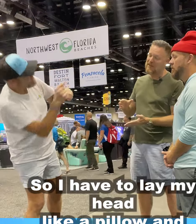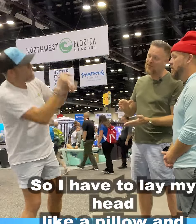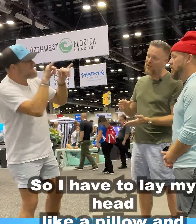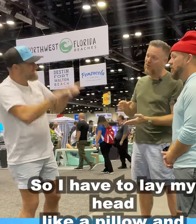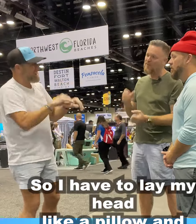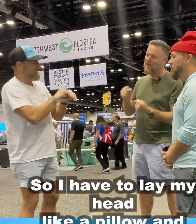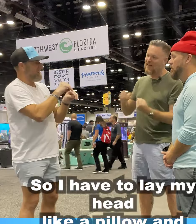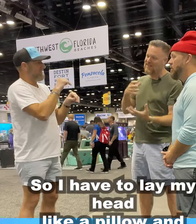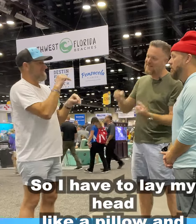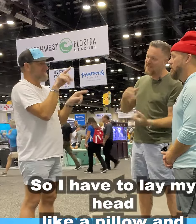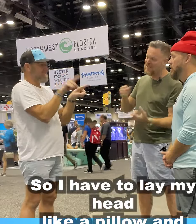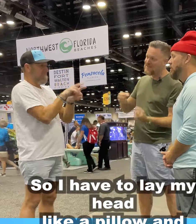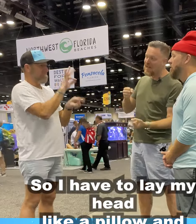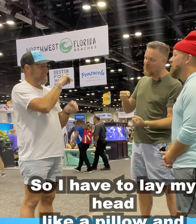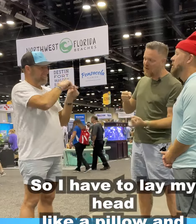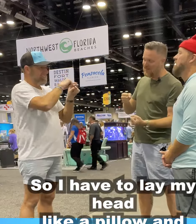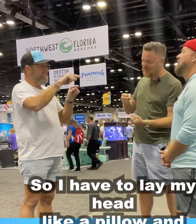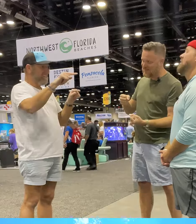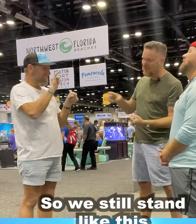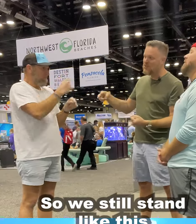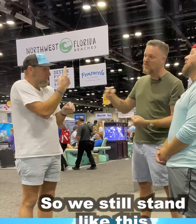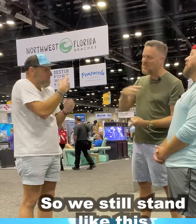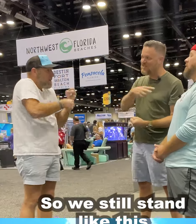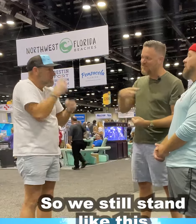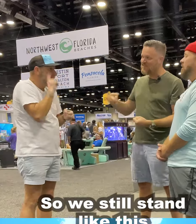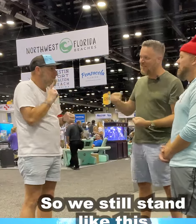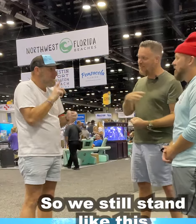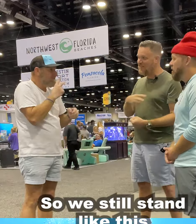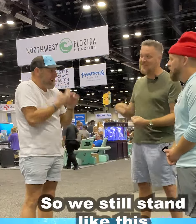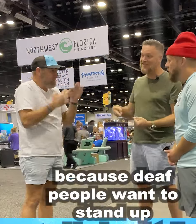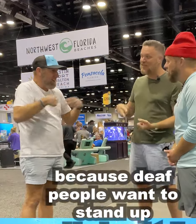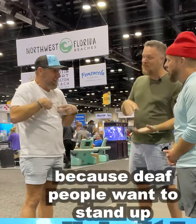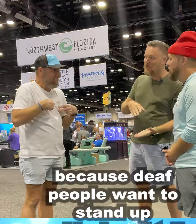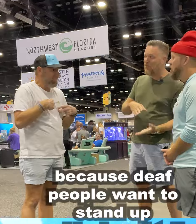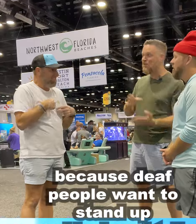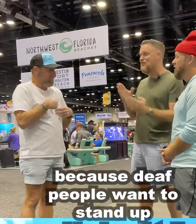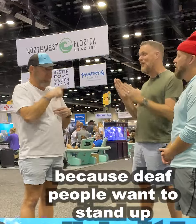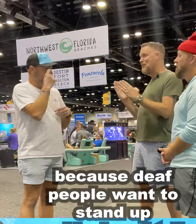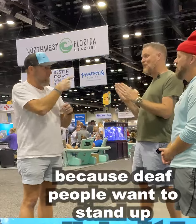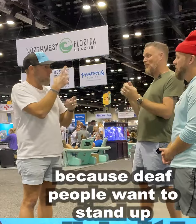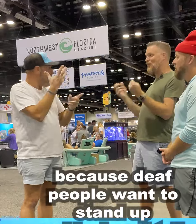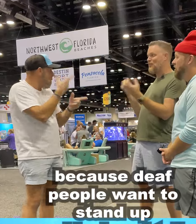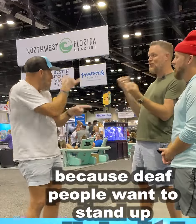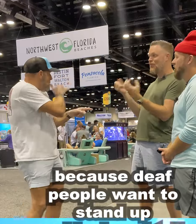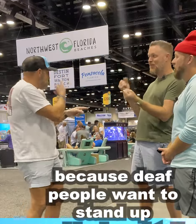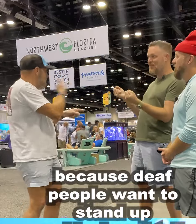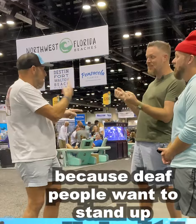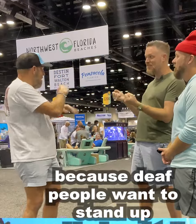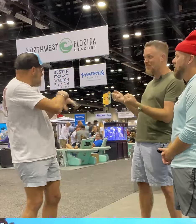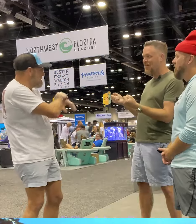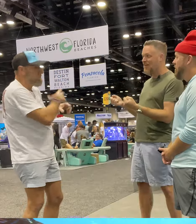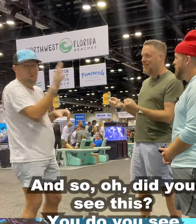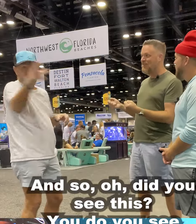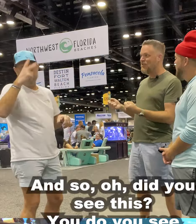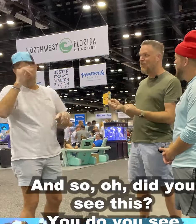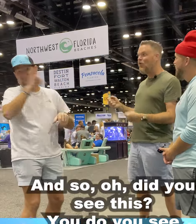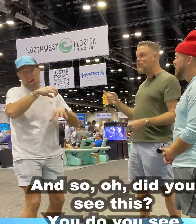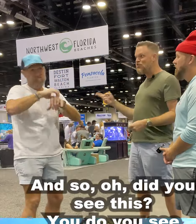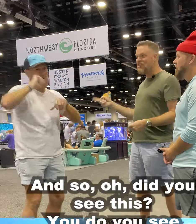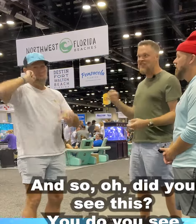pillow and sign sideways. So we still stand like this because deaf people want to stand up and look and talk like this. And so, oh, did you see